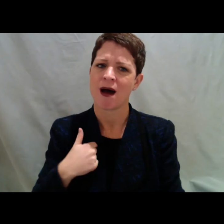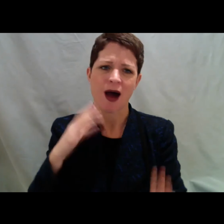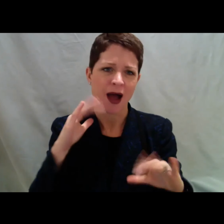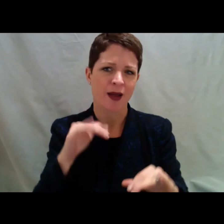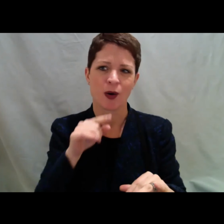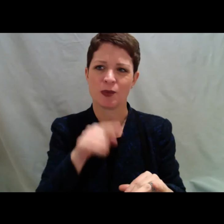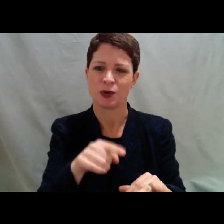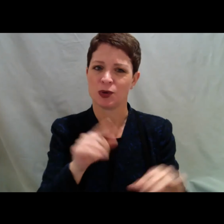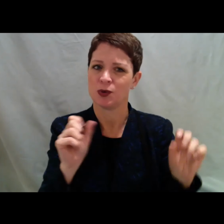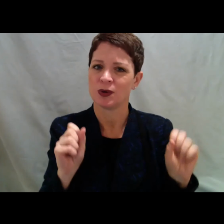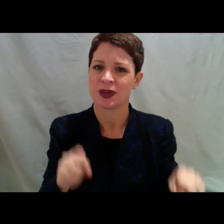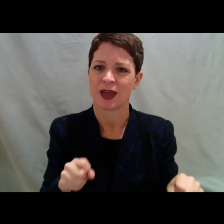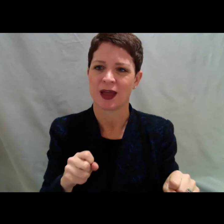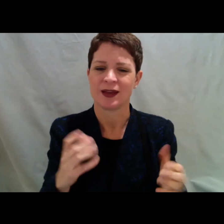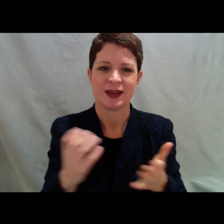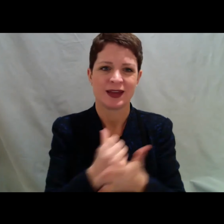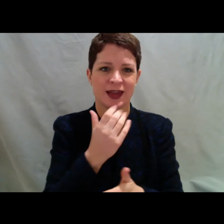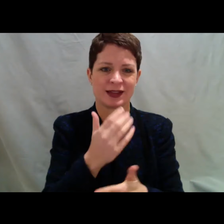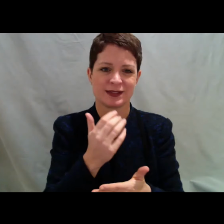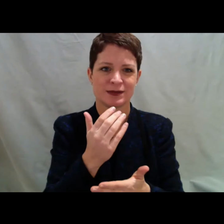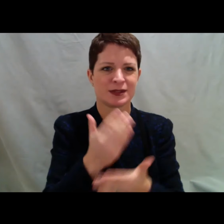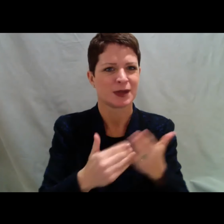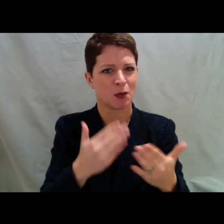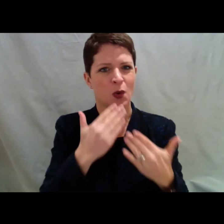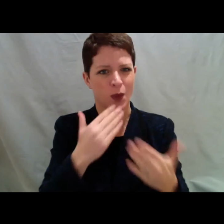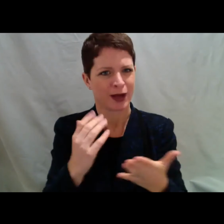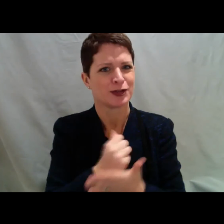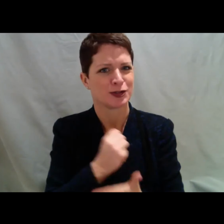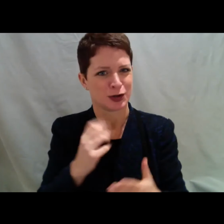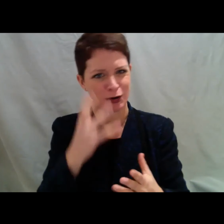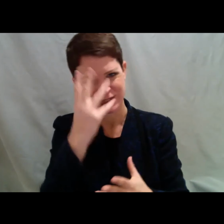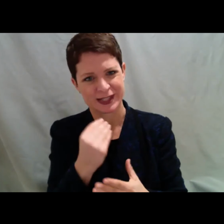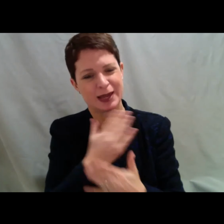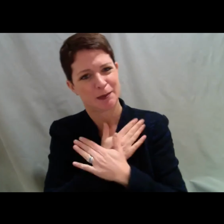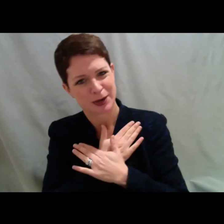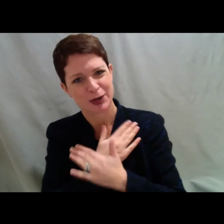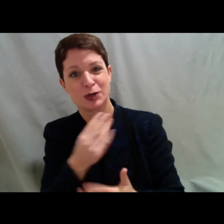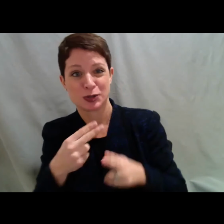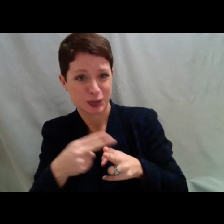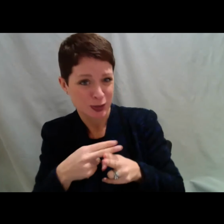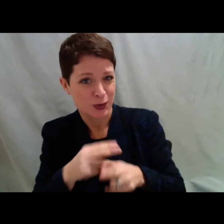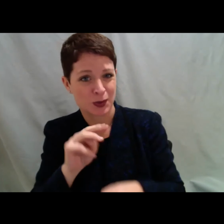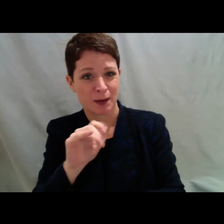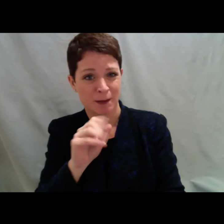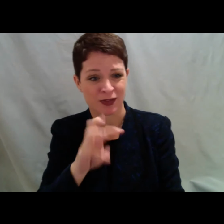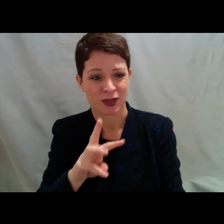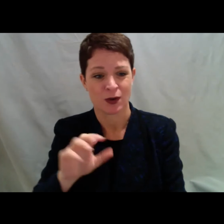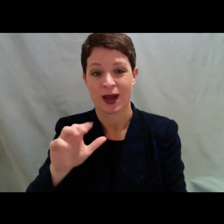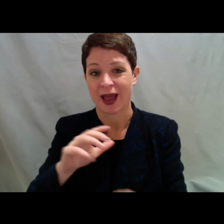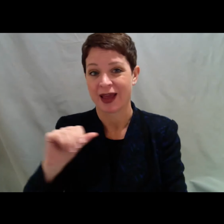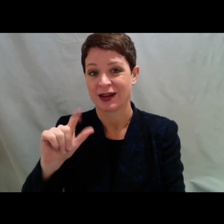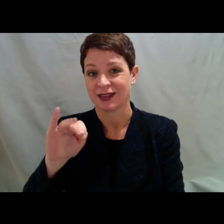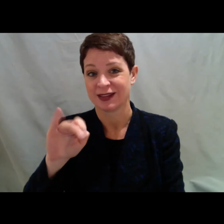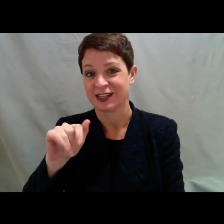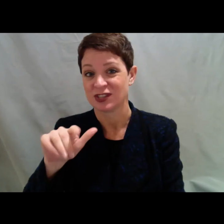be able to get some well-deserved sleep soon, Matthew, and Leticia Salazar.